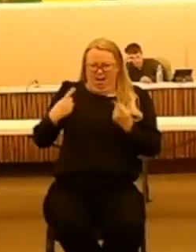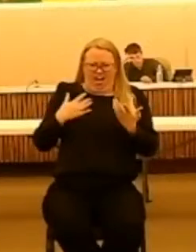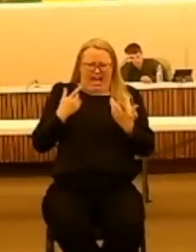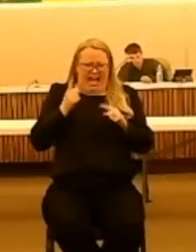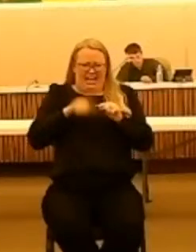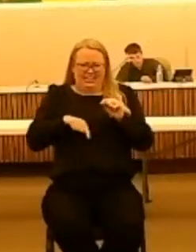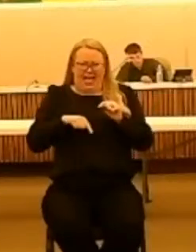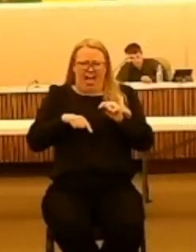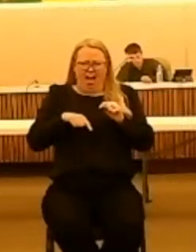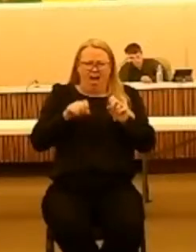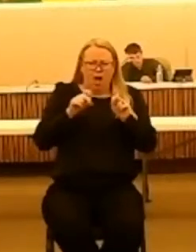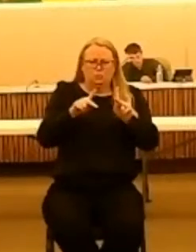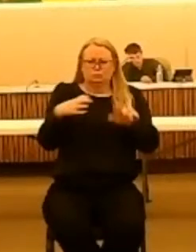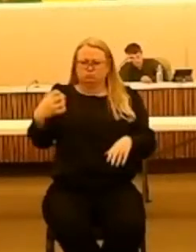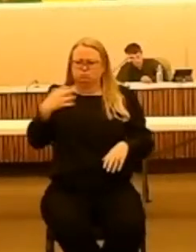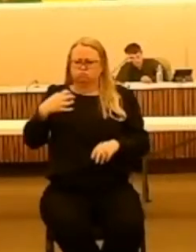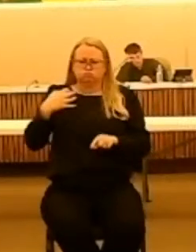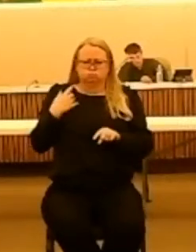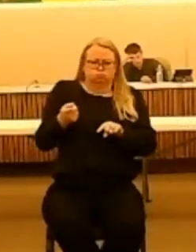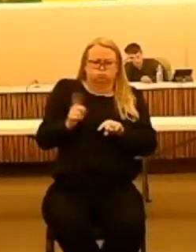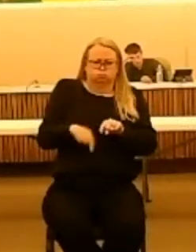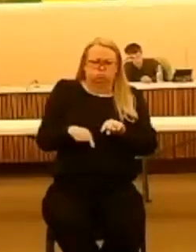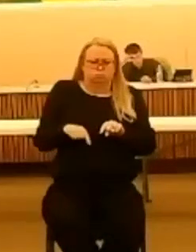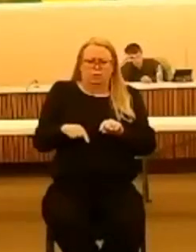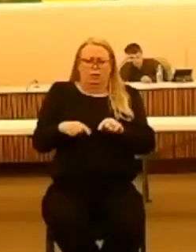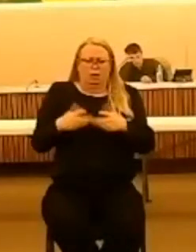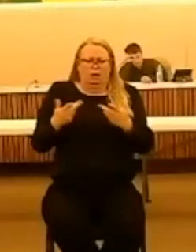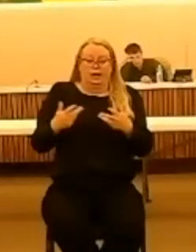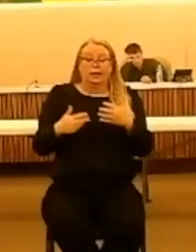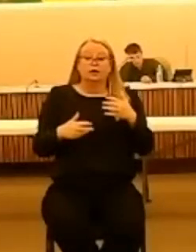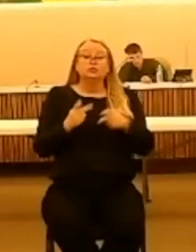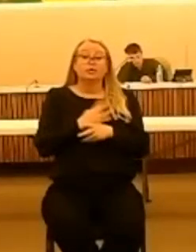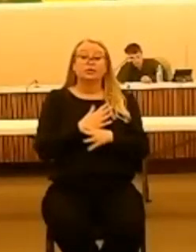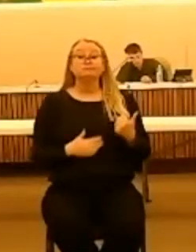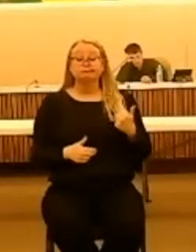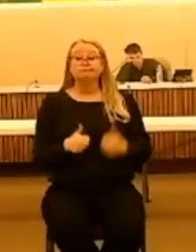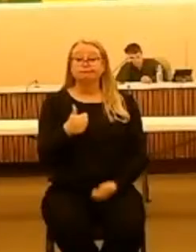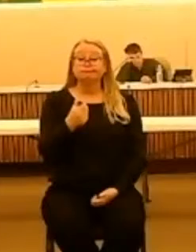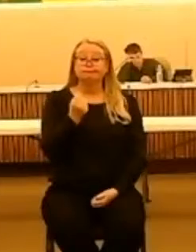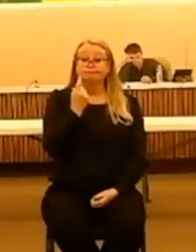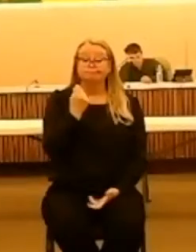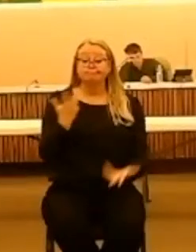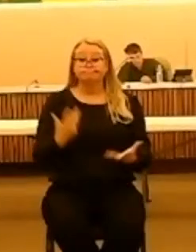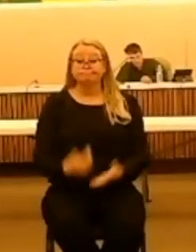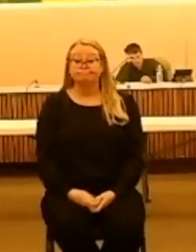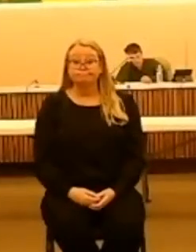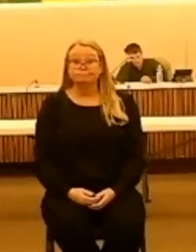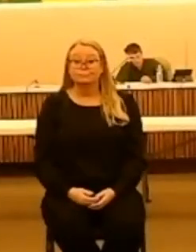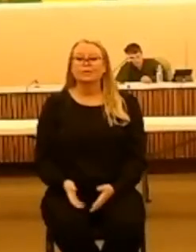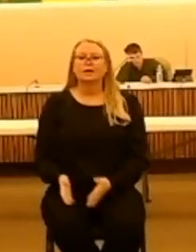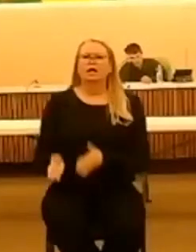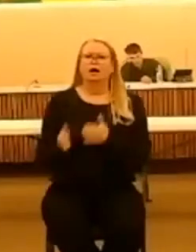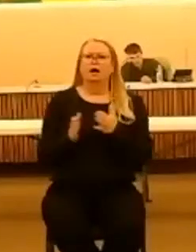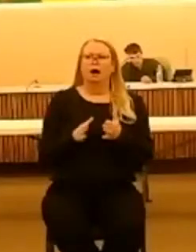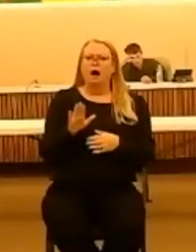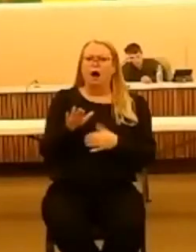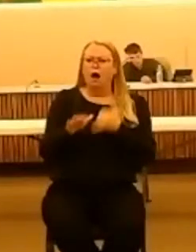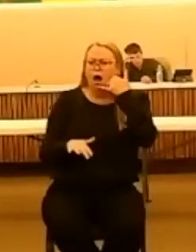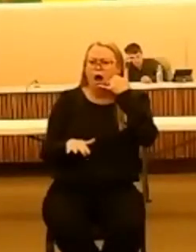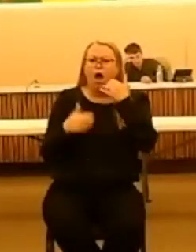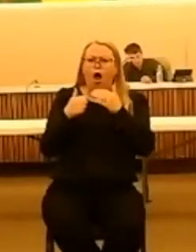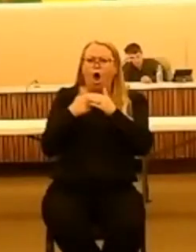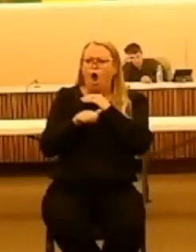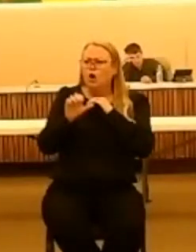had to raise our concerns. And we were not, given your response to my email, We were not under the impression that this would be wrapped up